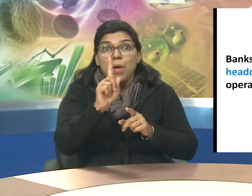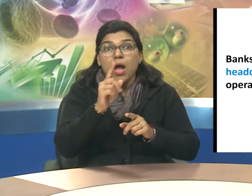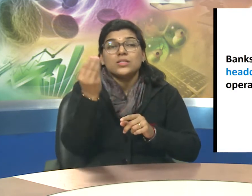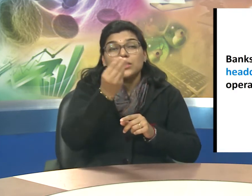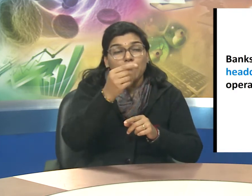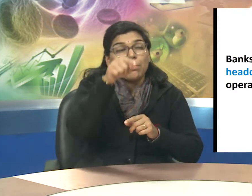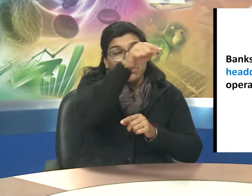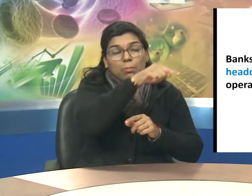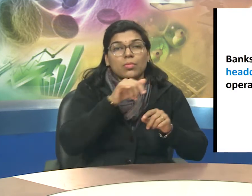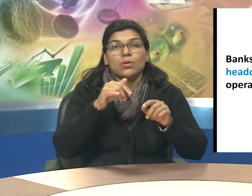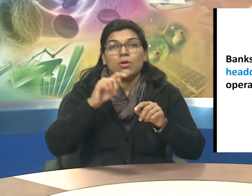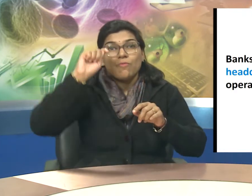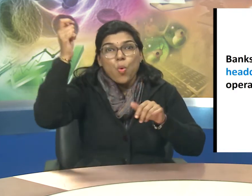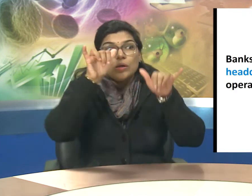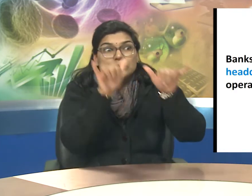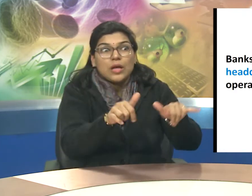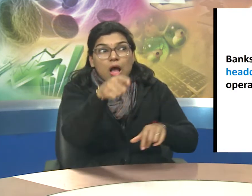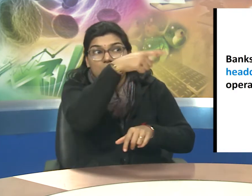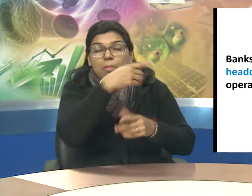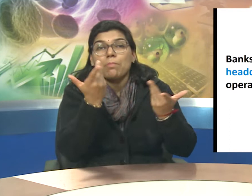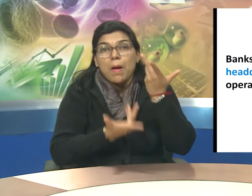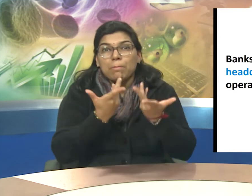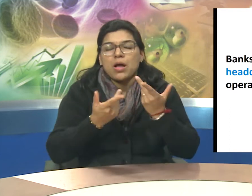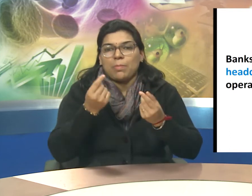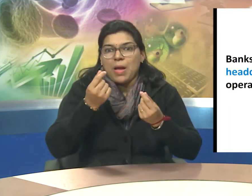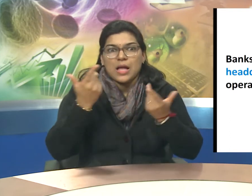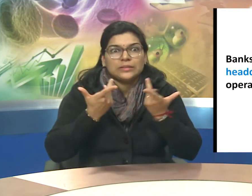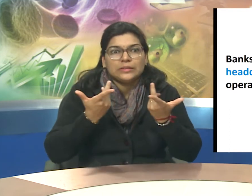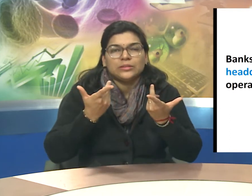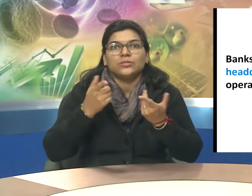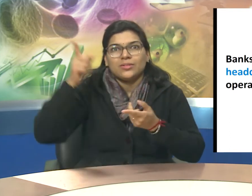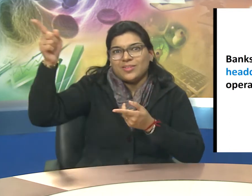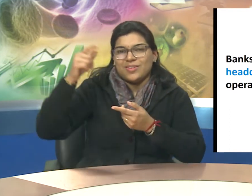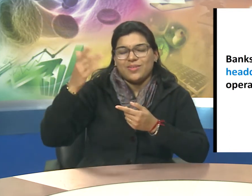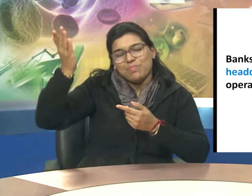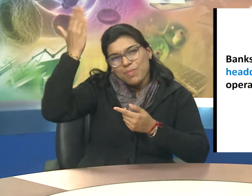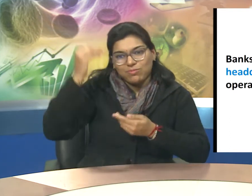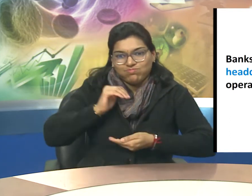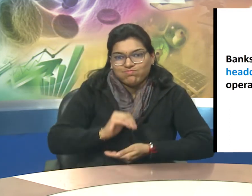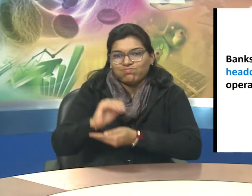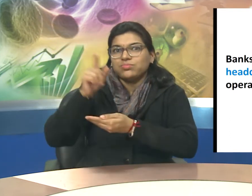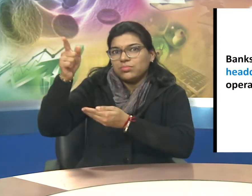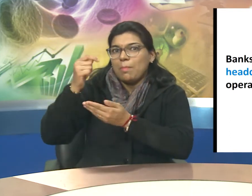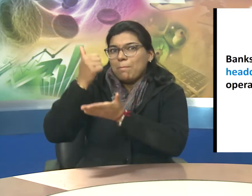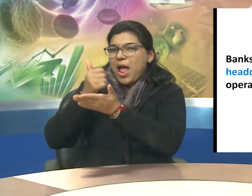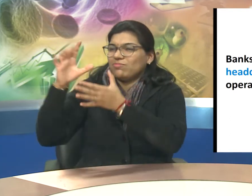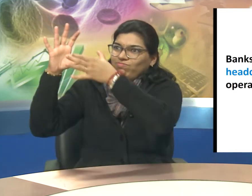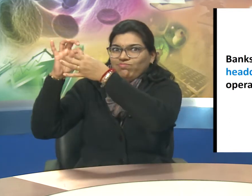There are private and government, different kinds of bank. So when banks are registered and they have their headquarters in a